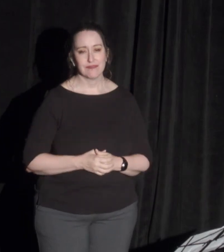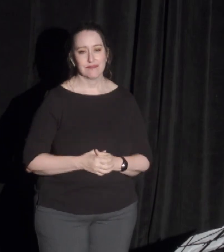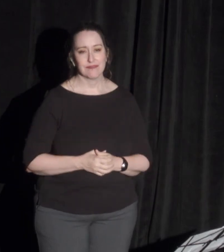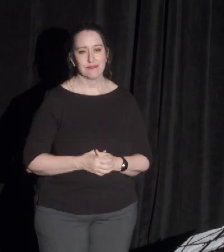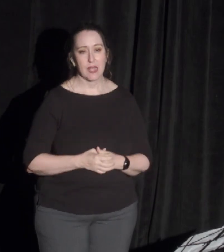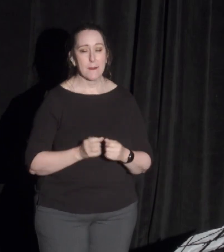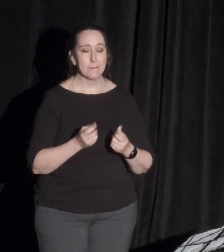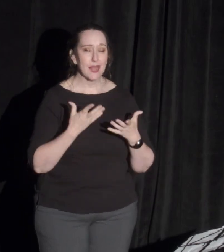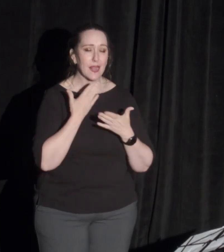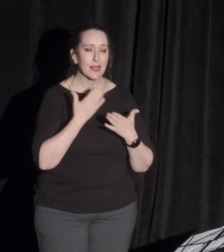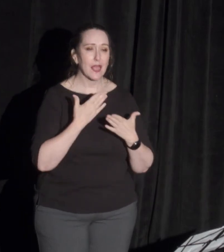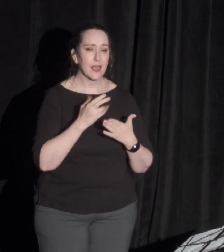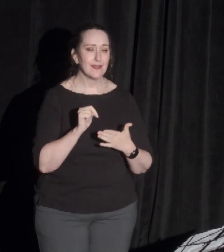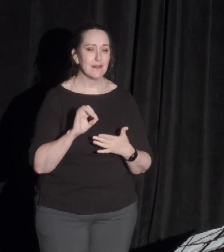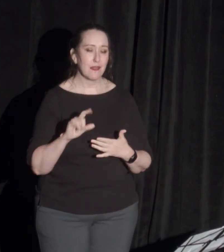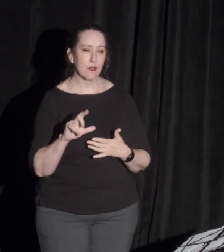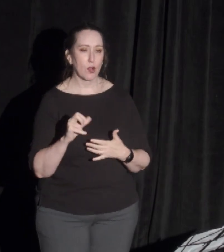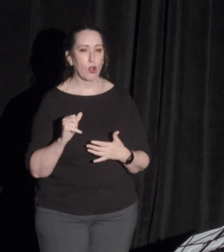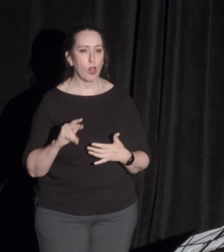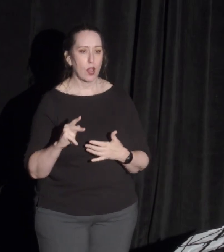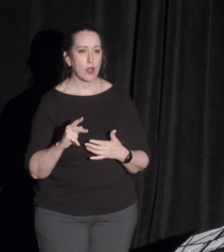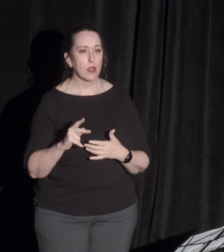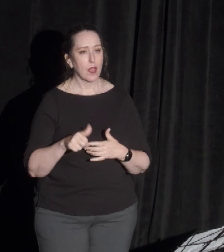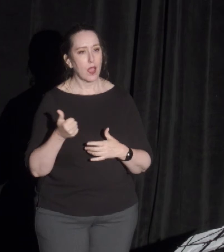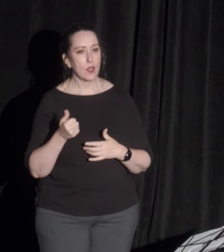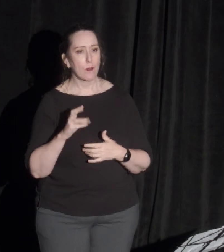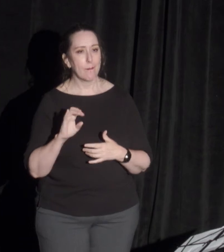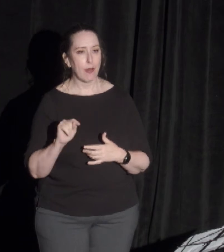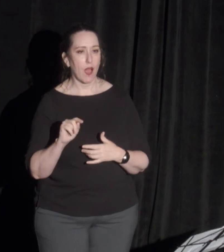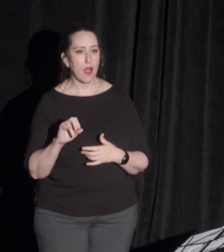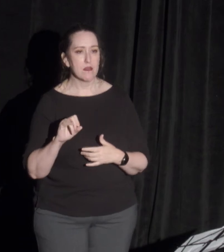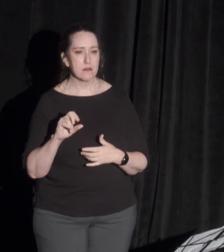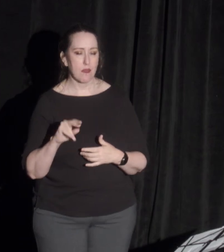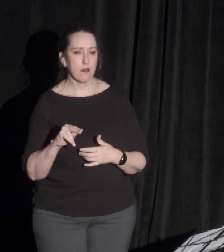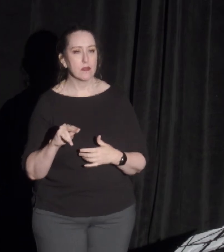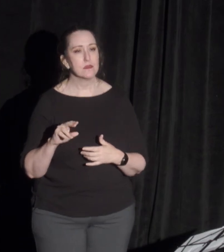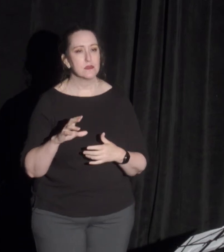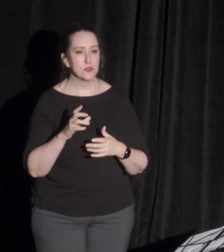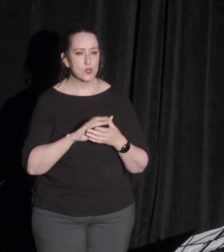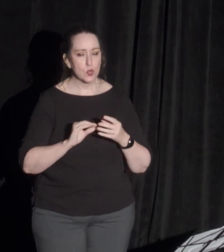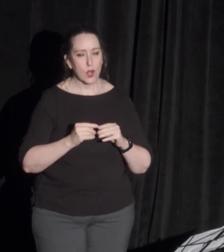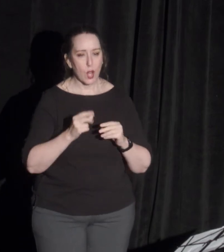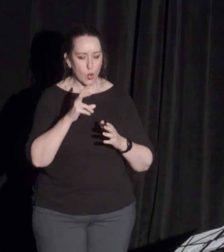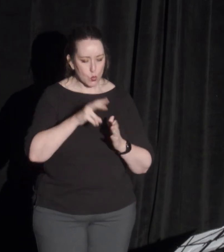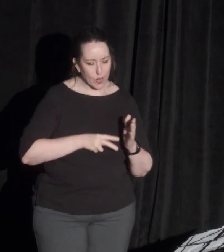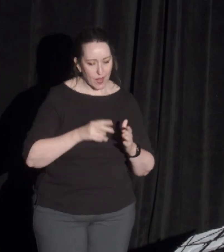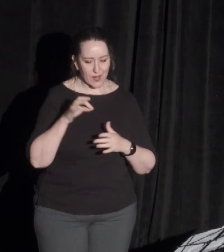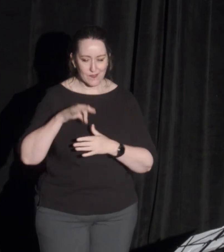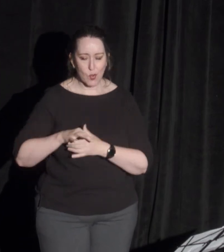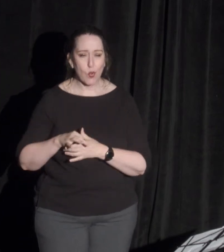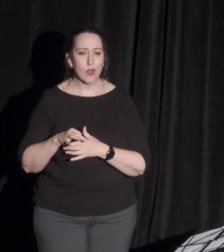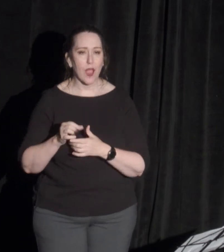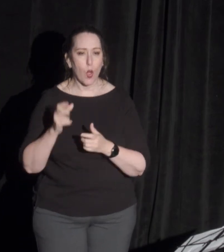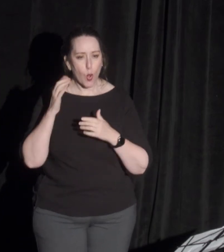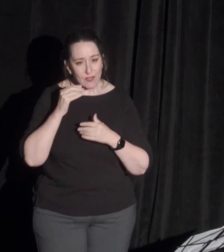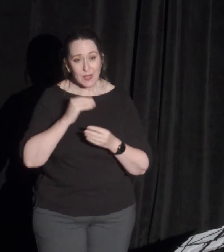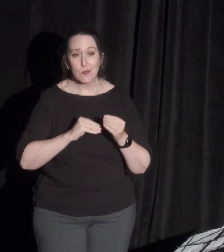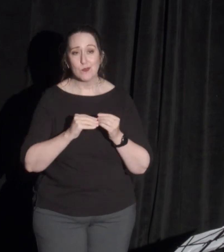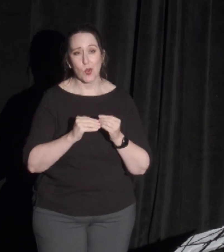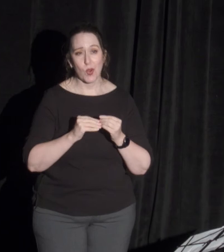thanks to Neil Clark for wanting another Bot 9 story, and to everyone who read it and voted for it. I hope there will be more. My plucky little bot